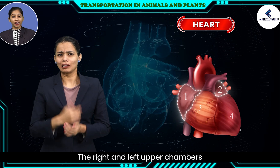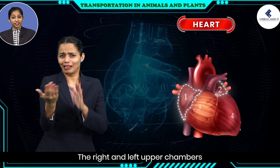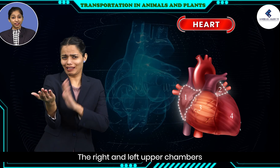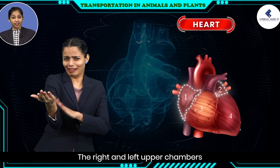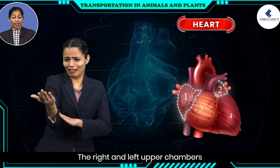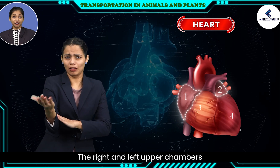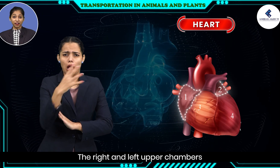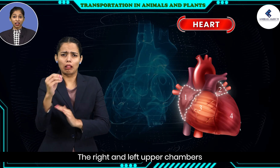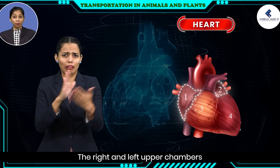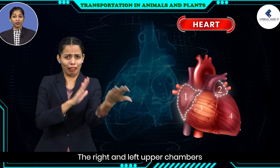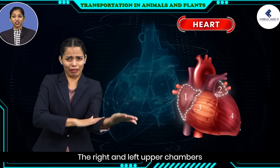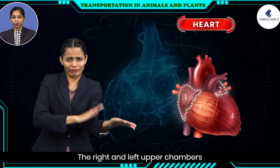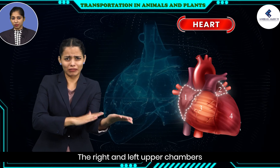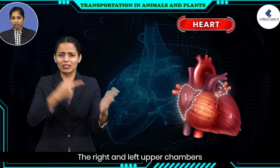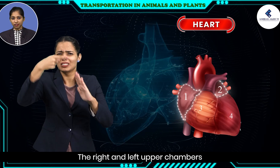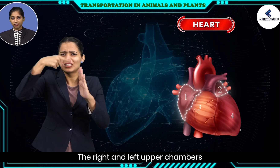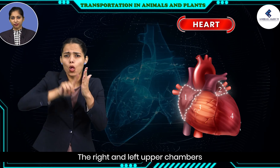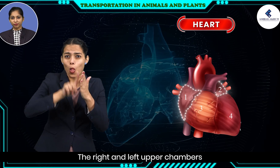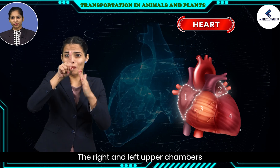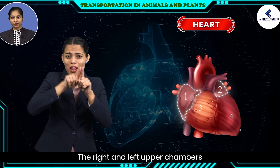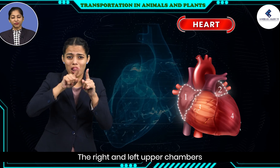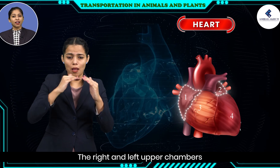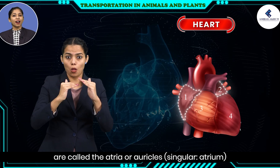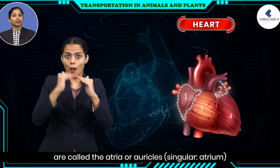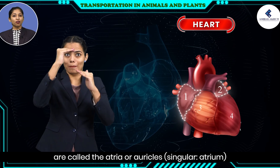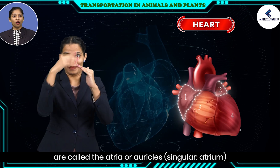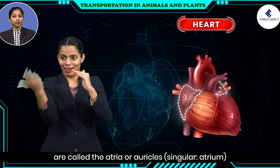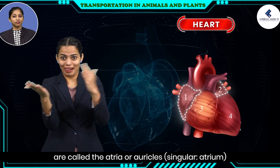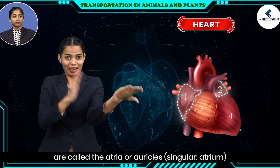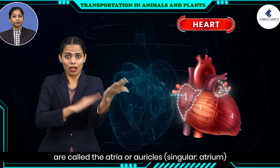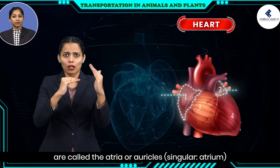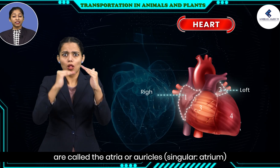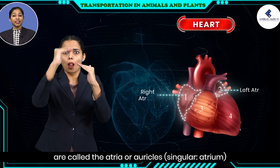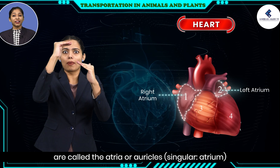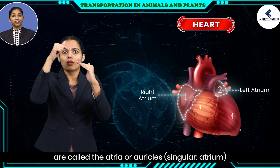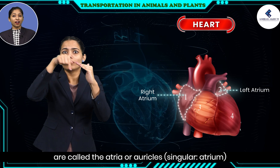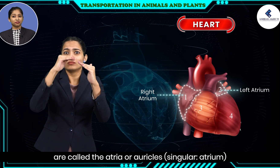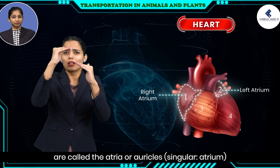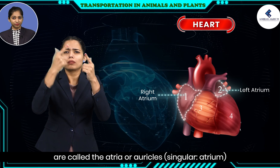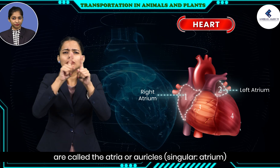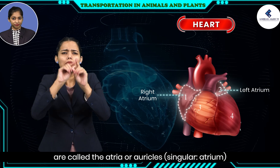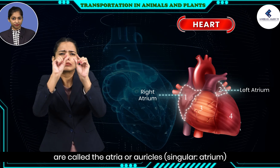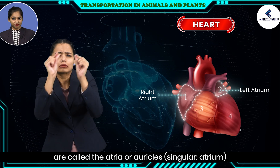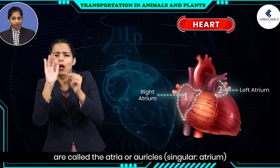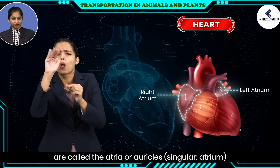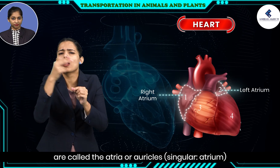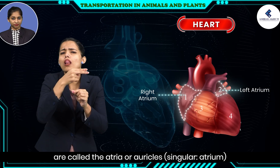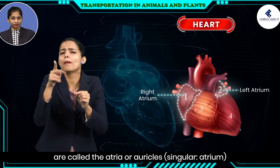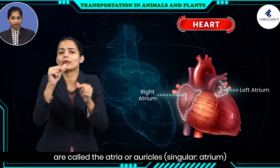The right and left upper chambers are called the atria